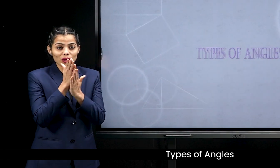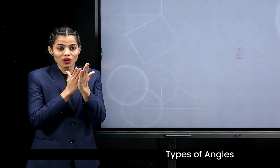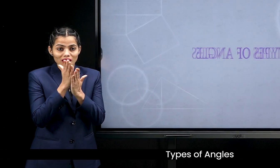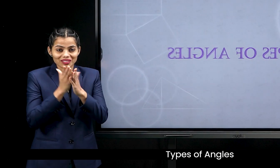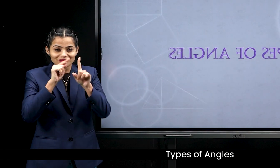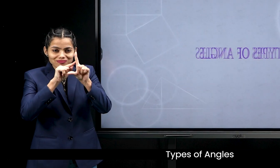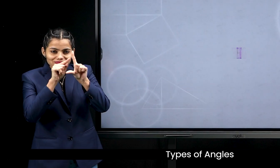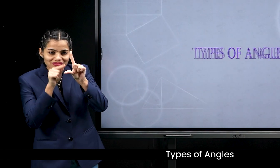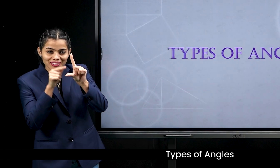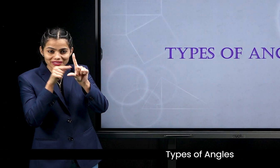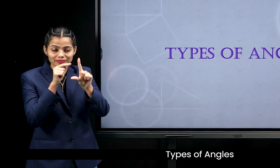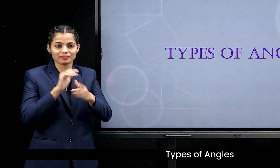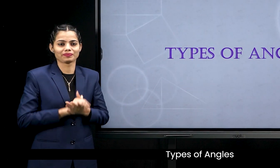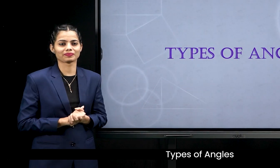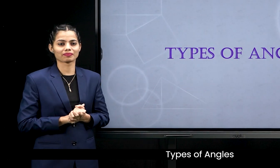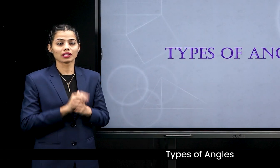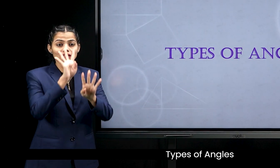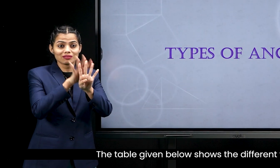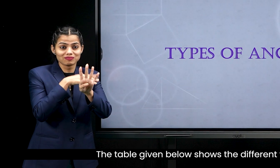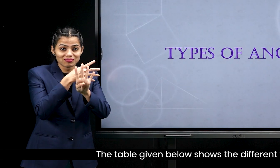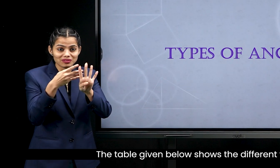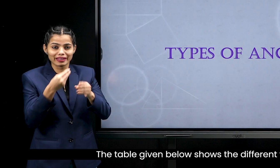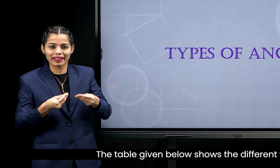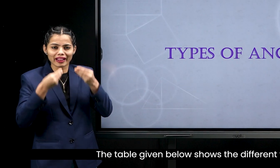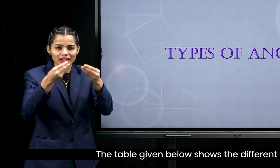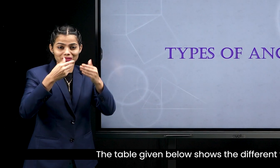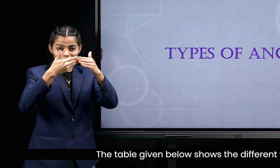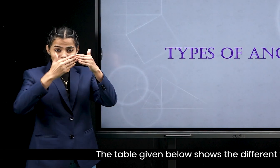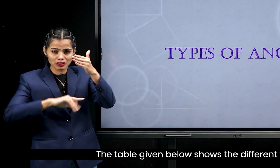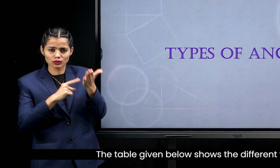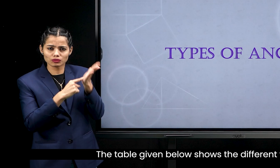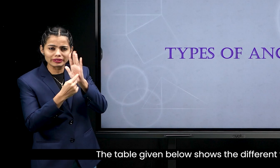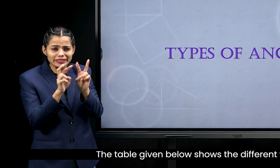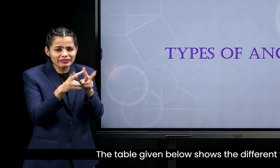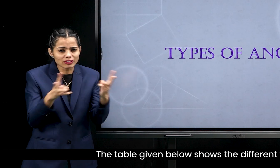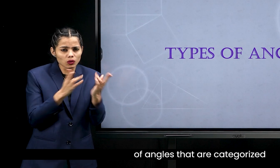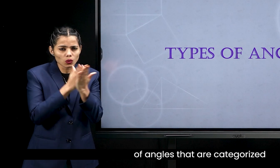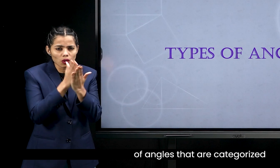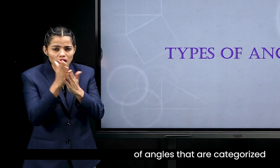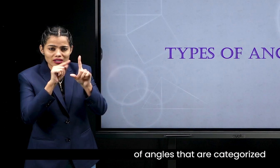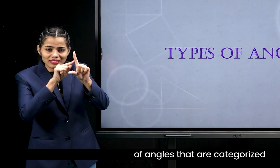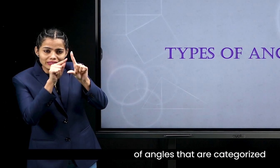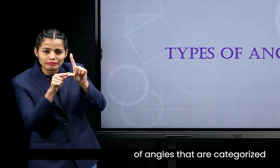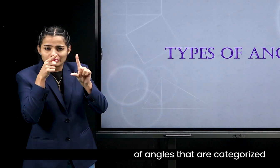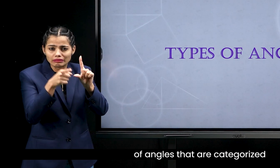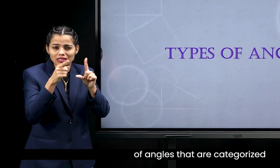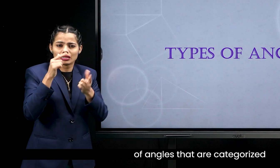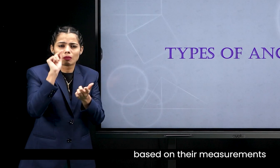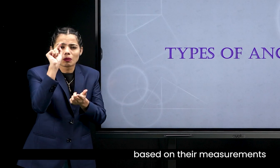Types of angles. The table given below shows the different types of angles that are categorized based on